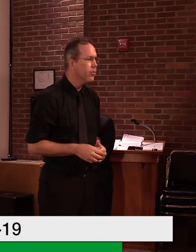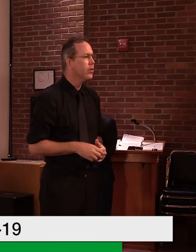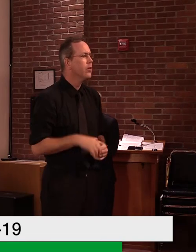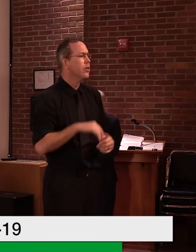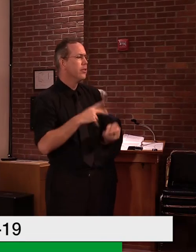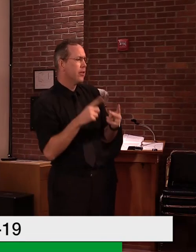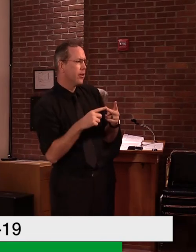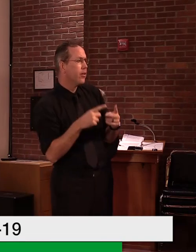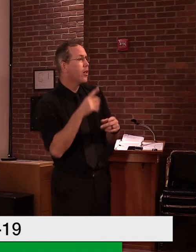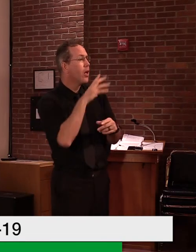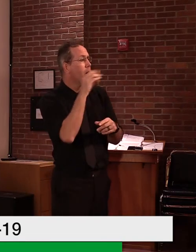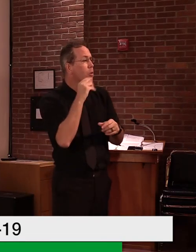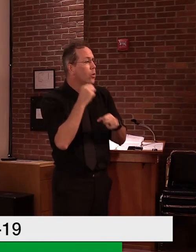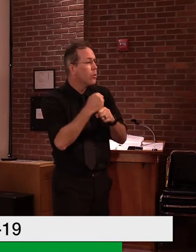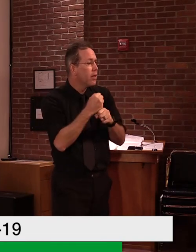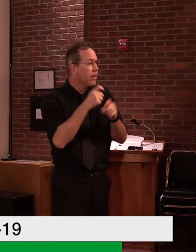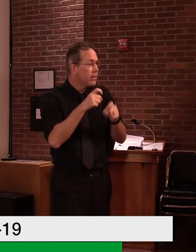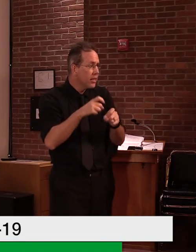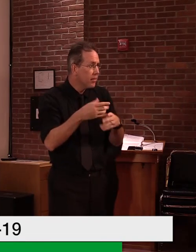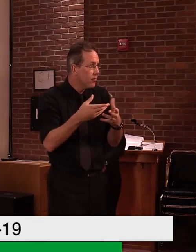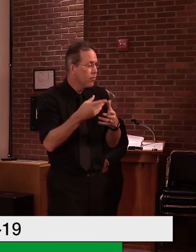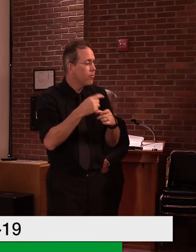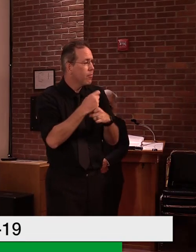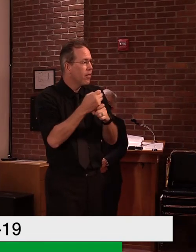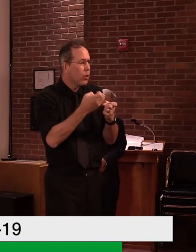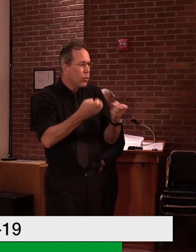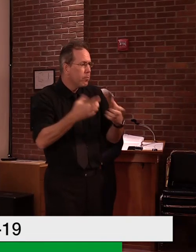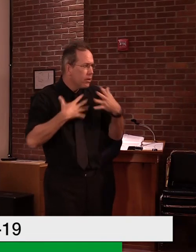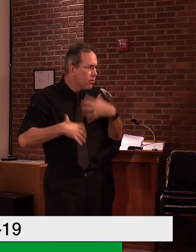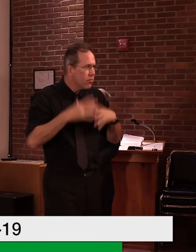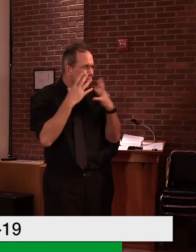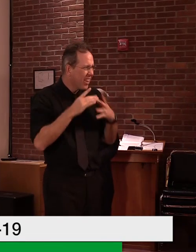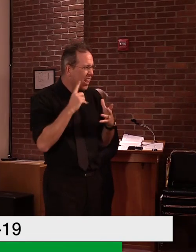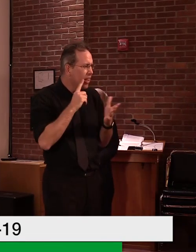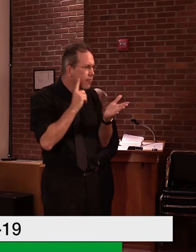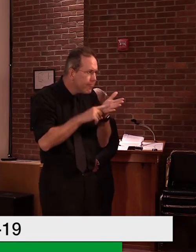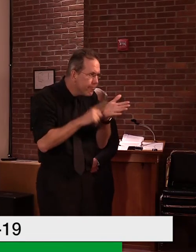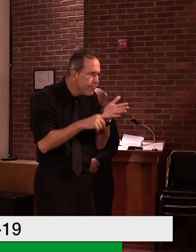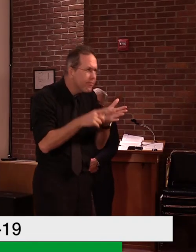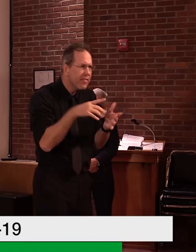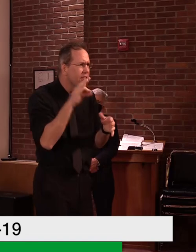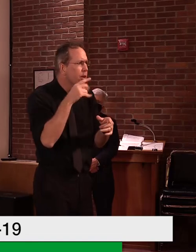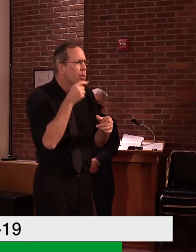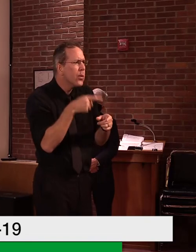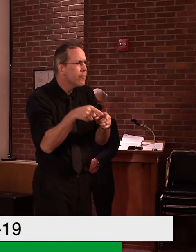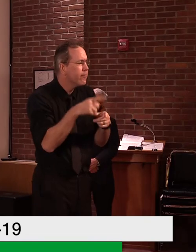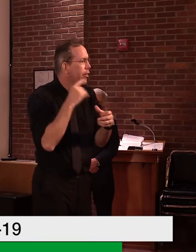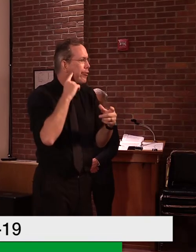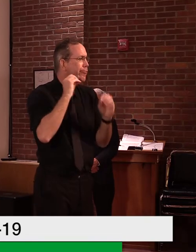trying to understand this better as well, but we have no data from them yet or